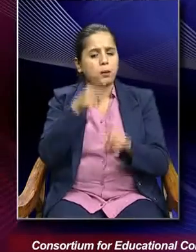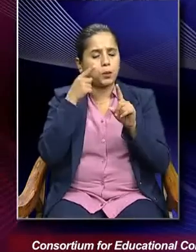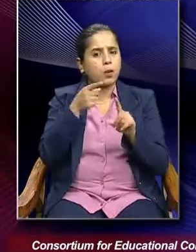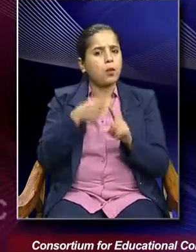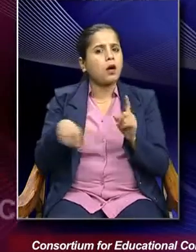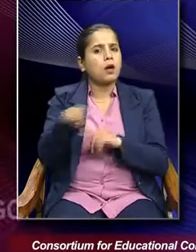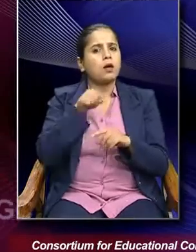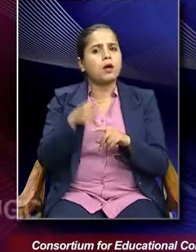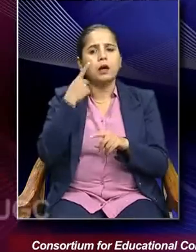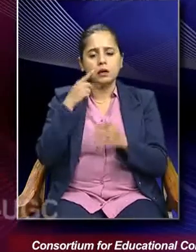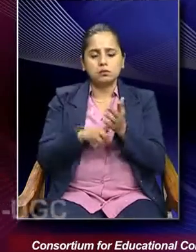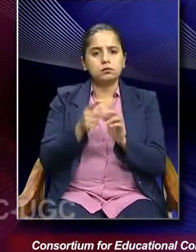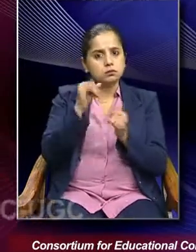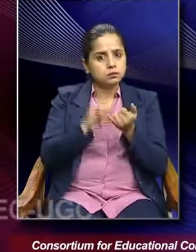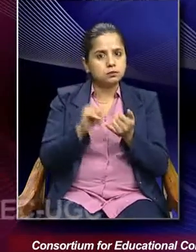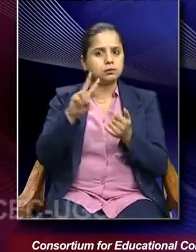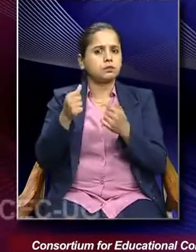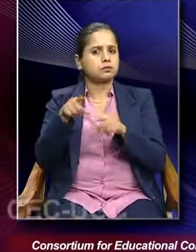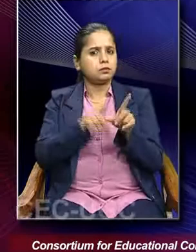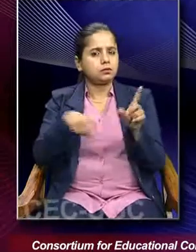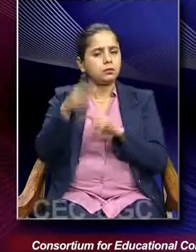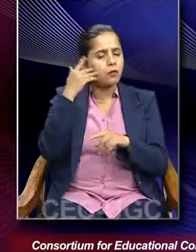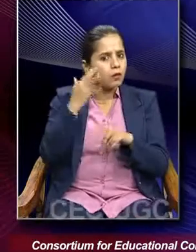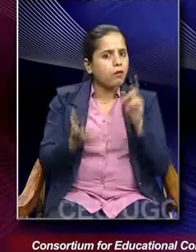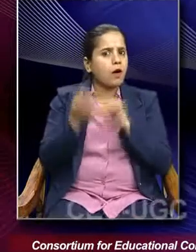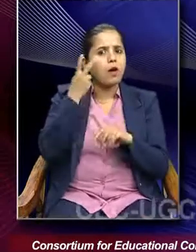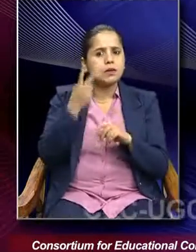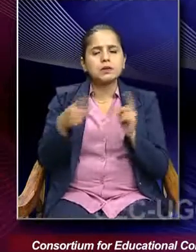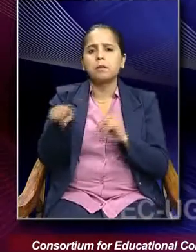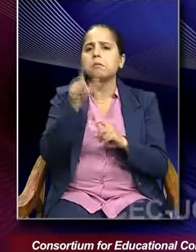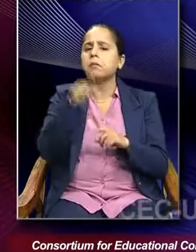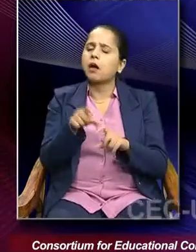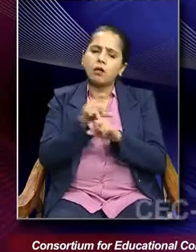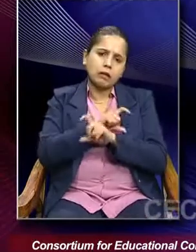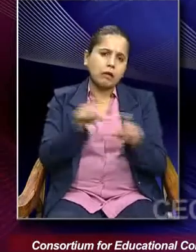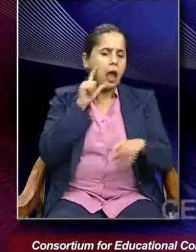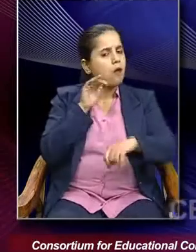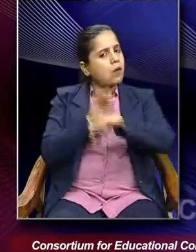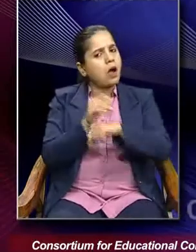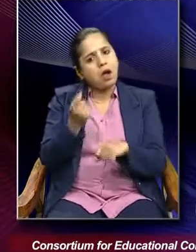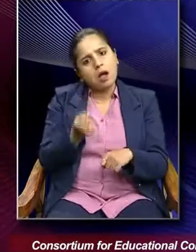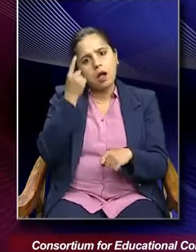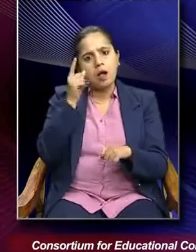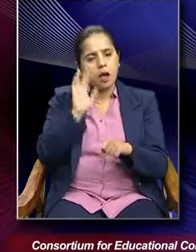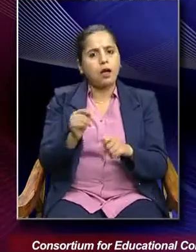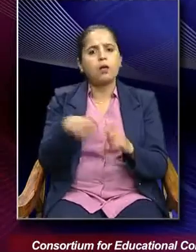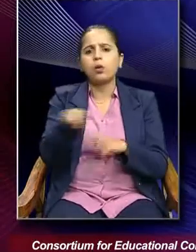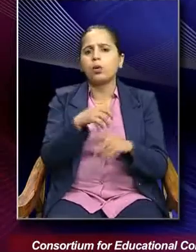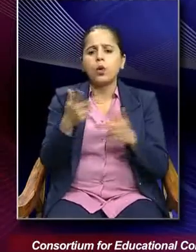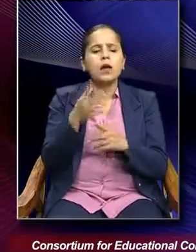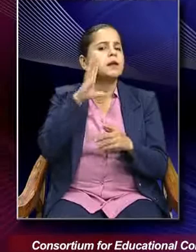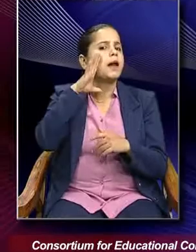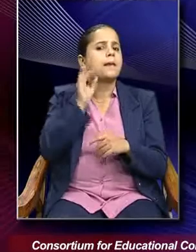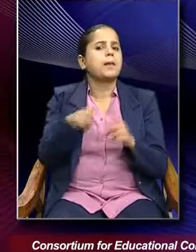of Indus Valley Civilization, one clearly can acknowledge that what an